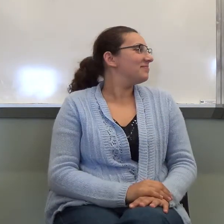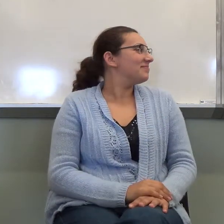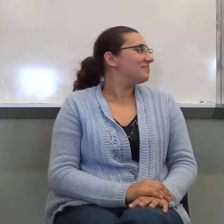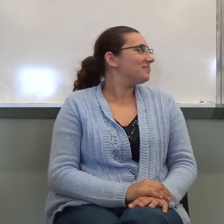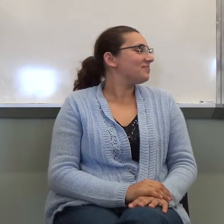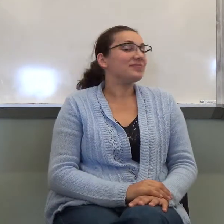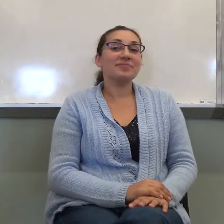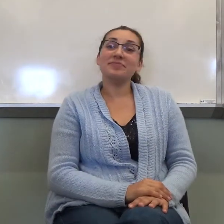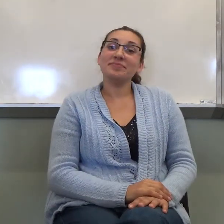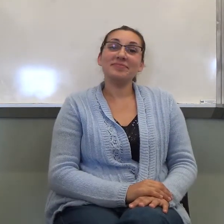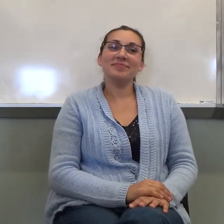So,